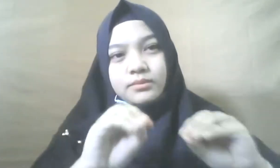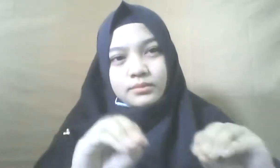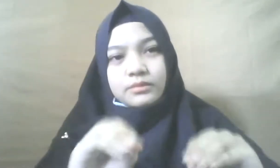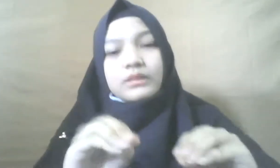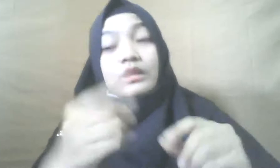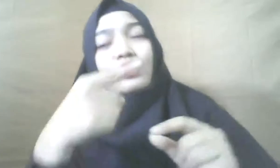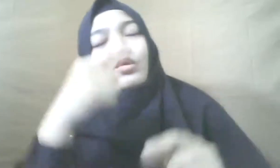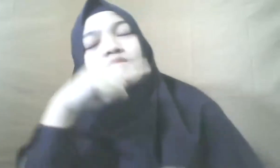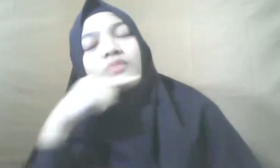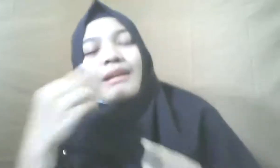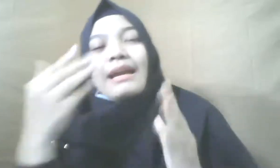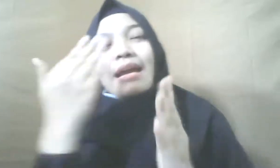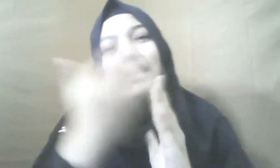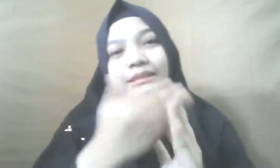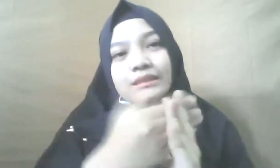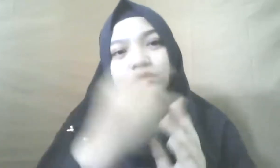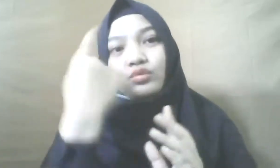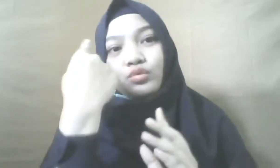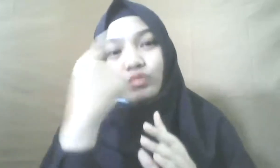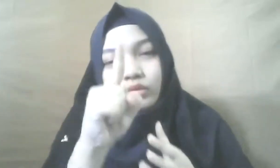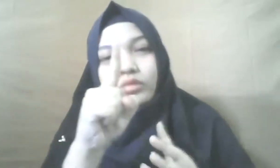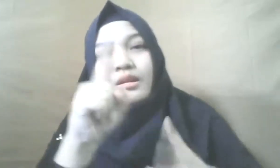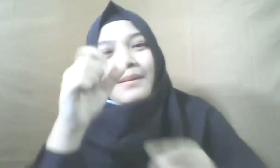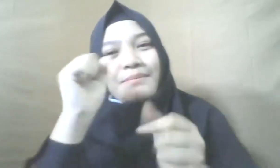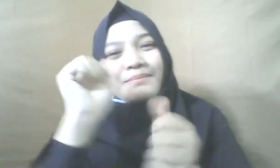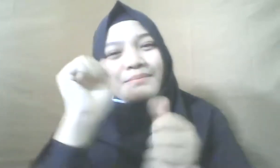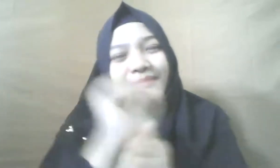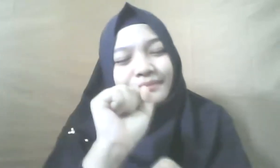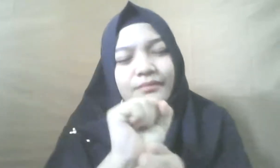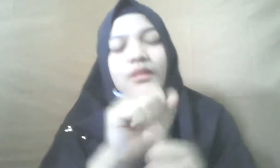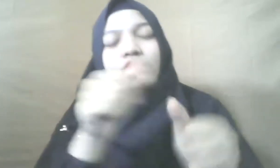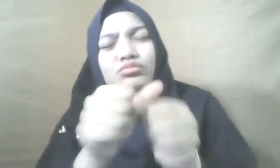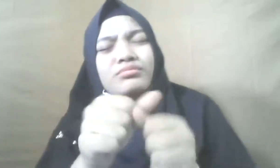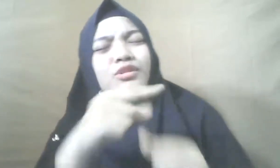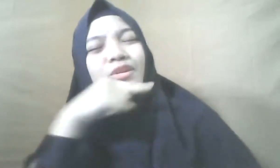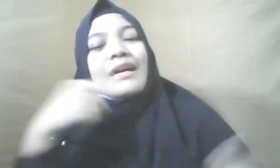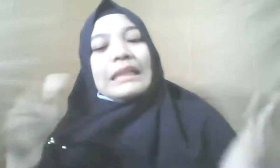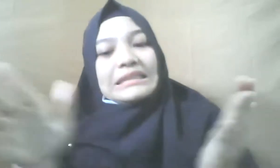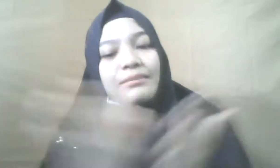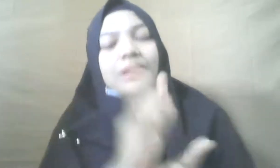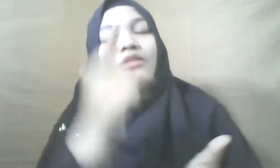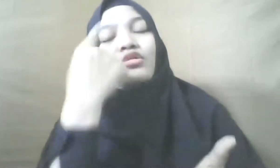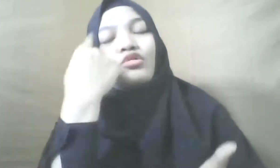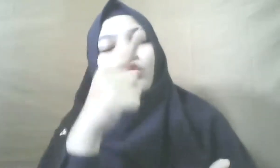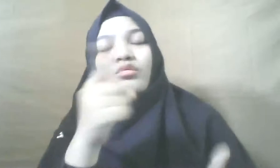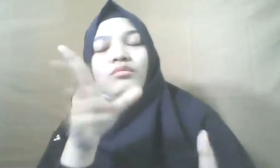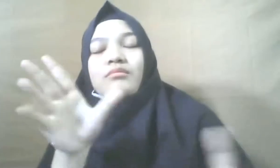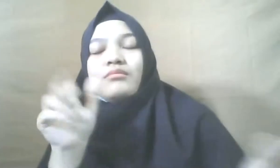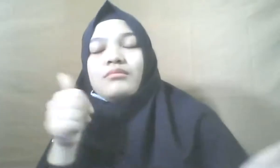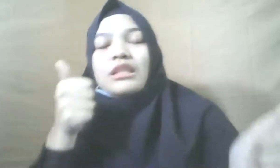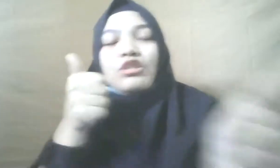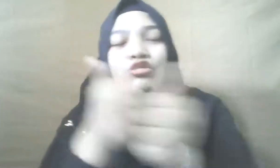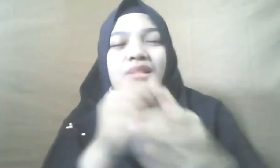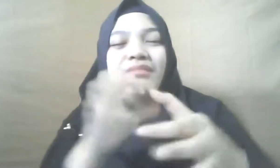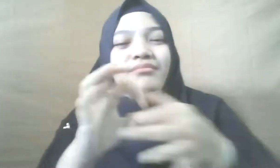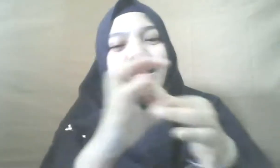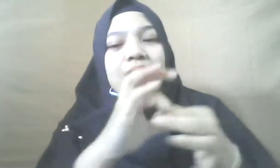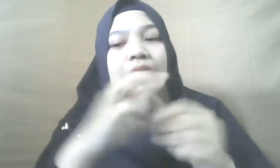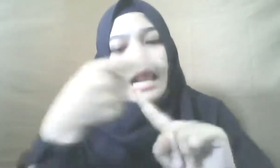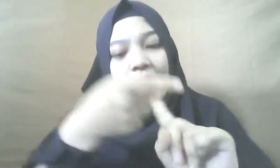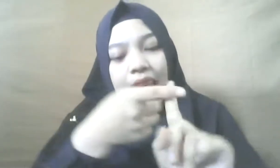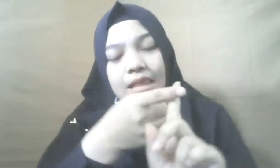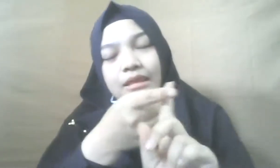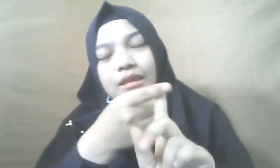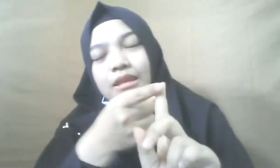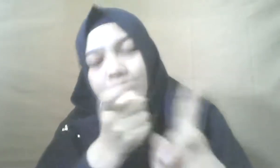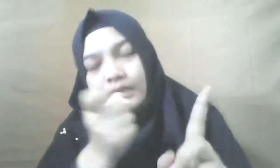employment and equal opportunity to participate in public life. And so that's where